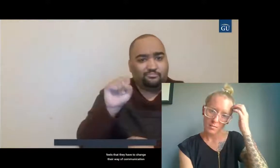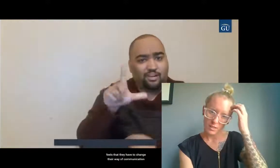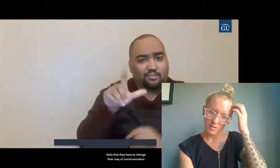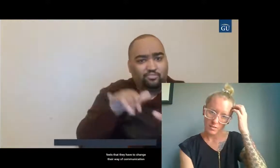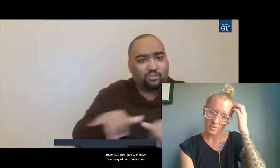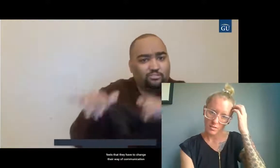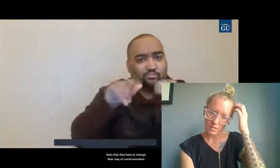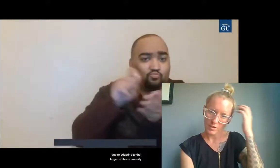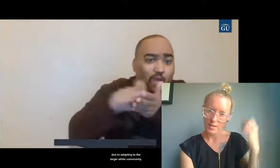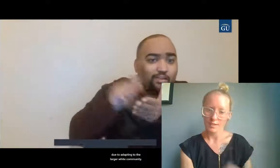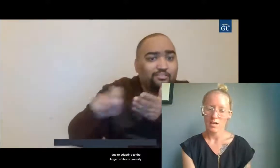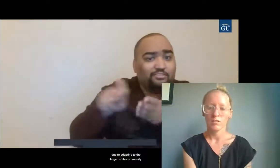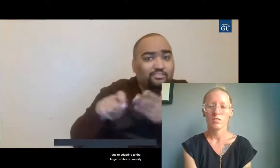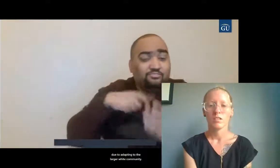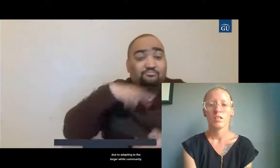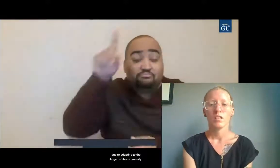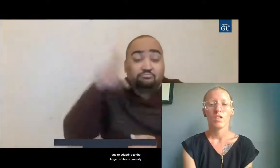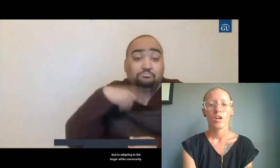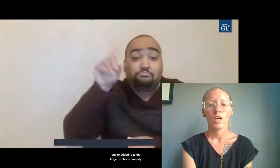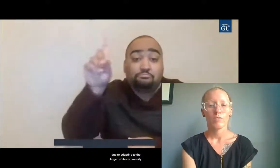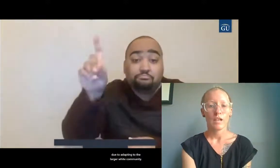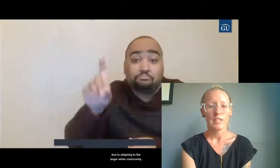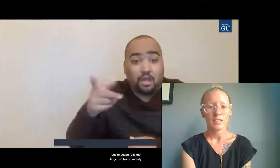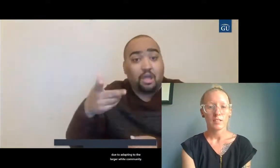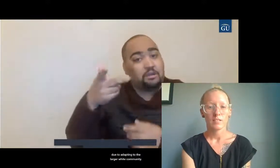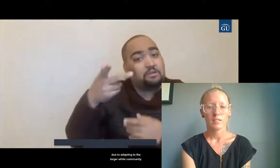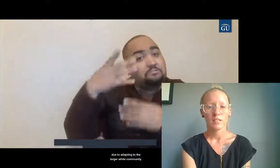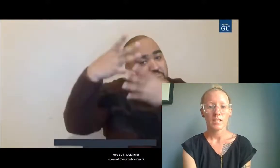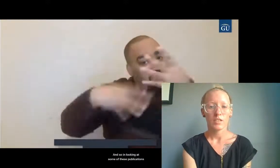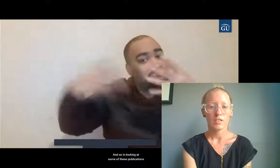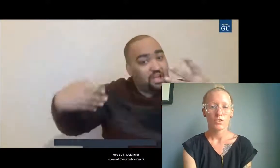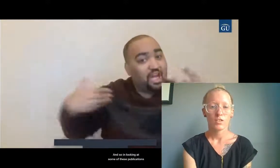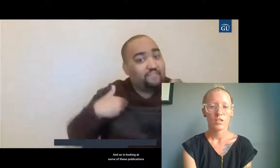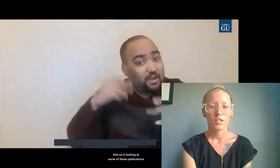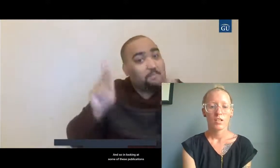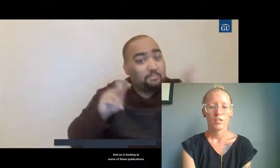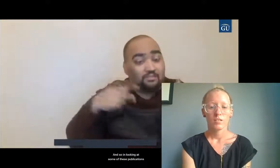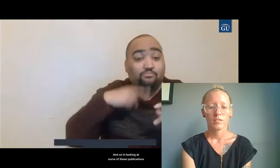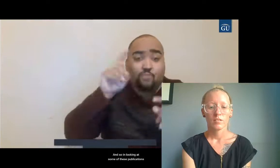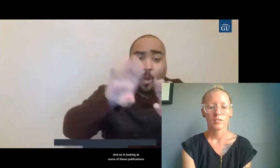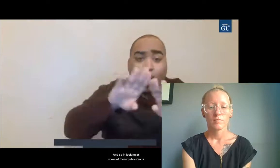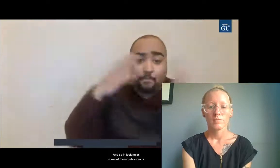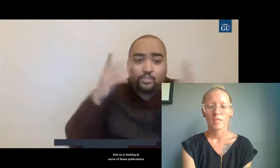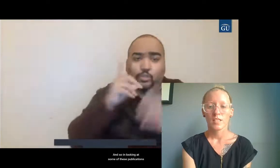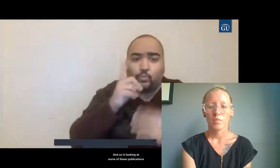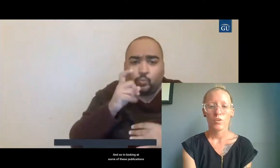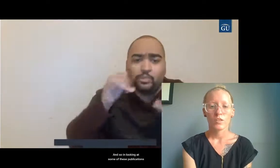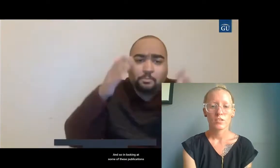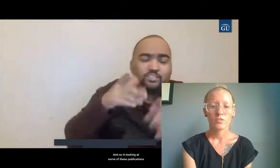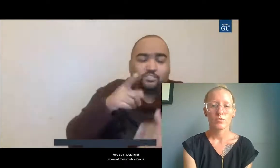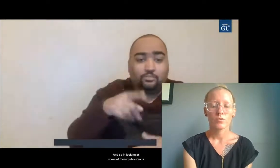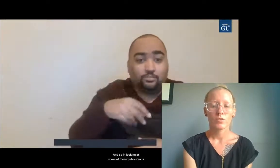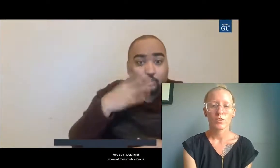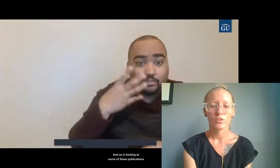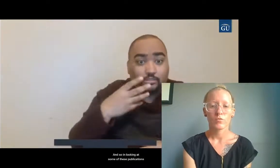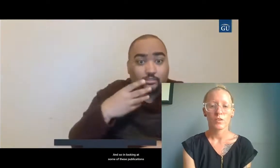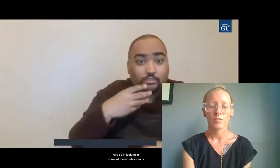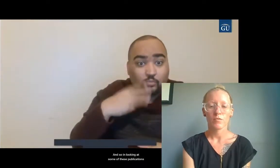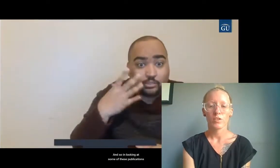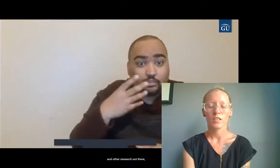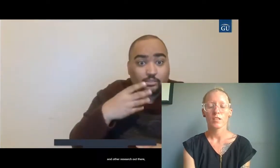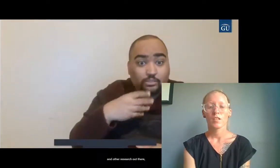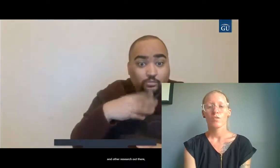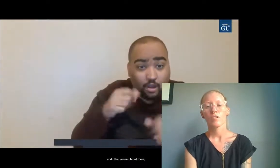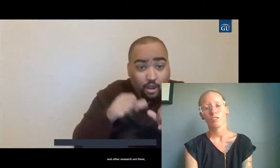about development of ASL and writing English, it's important to learn